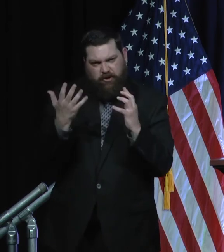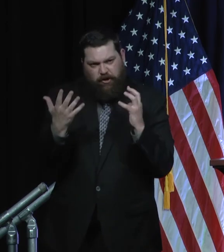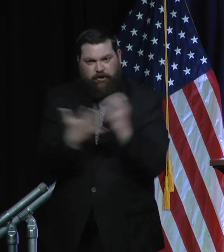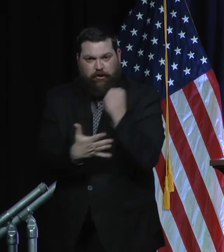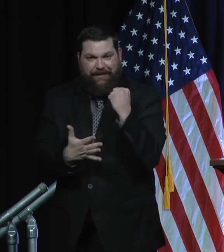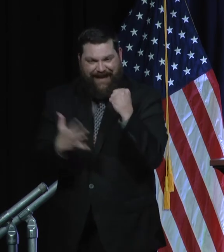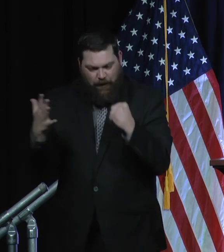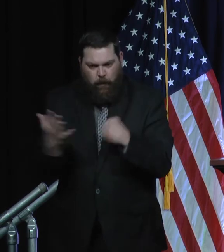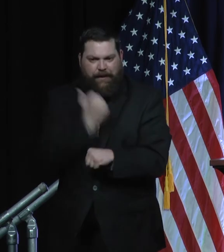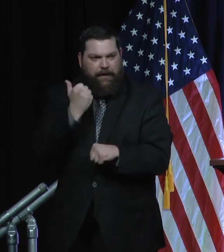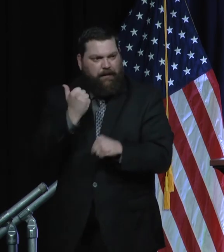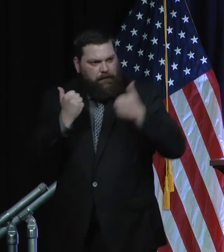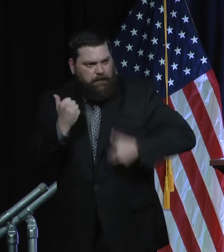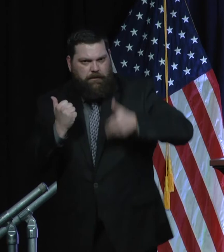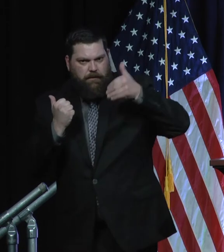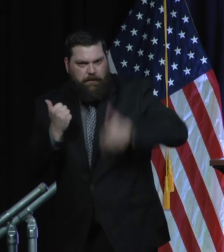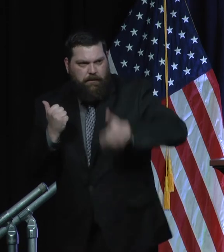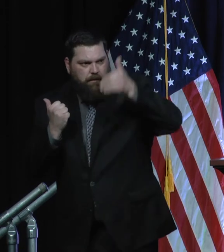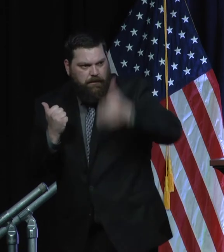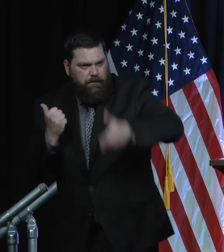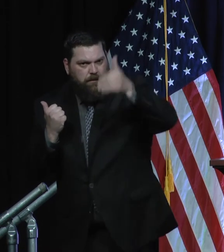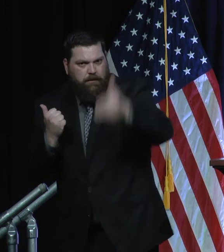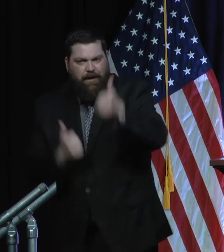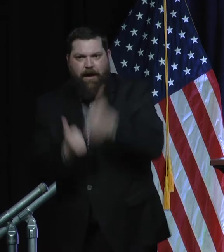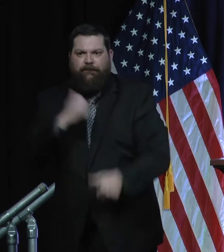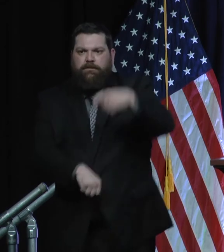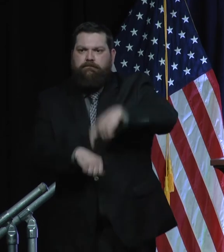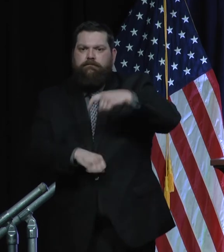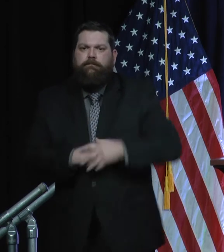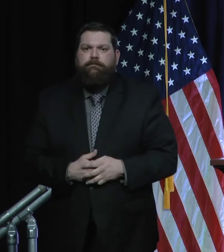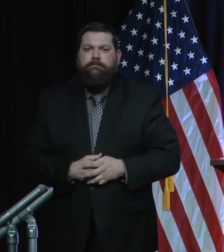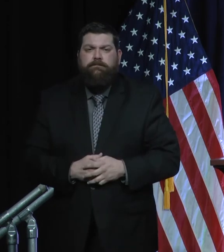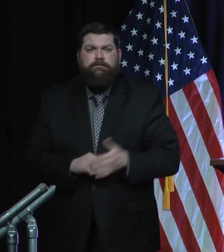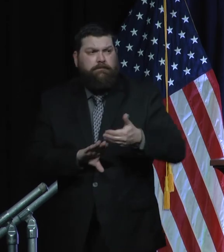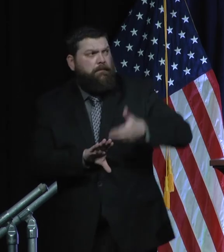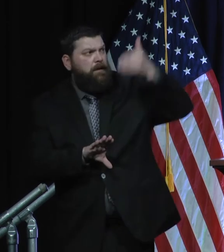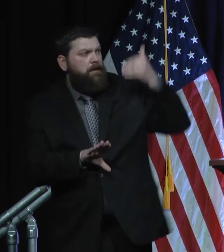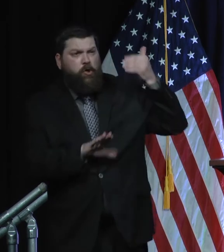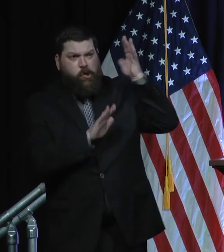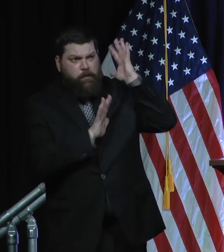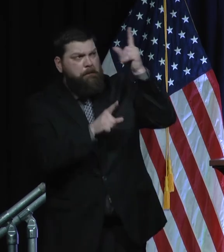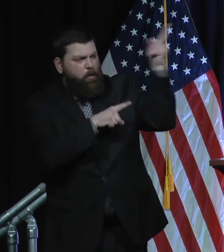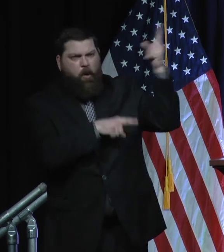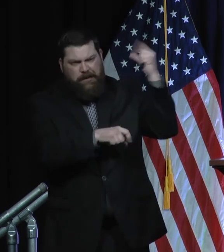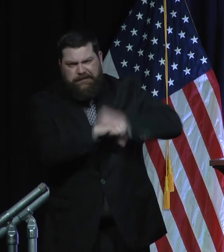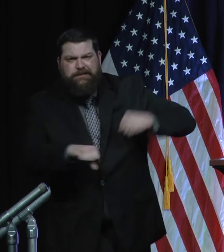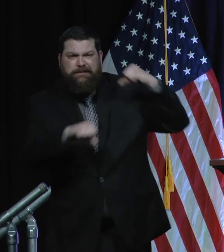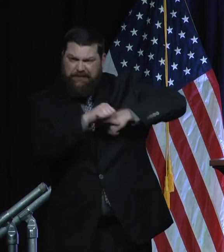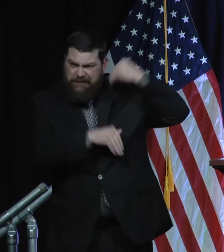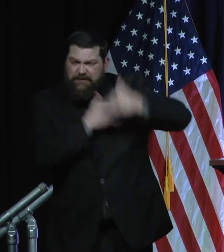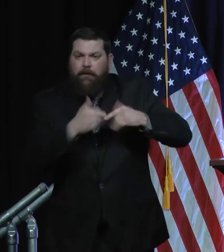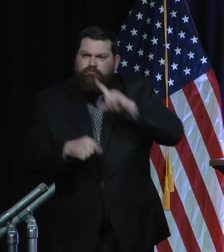win it in every generation. Now, our grandparents fought the good fight, a